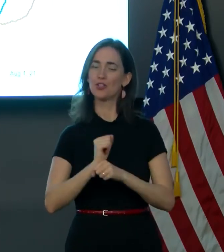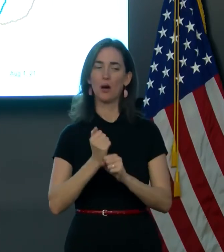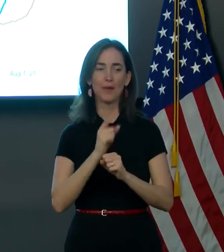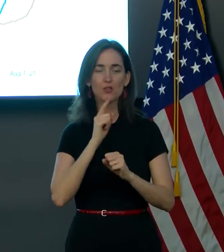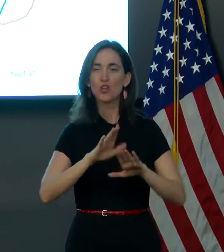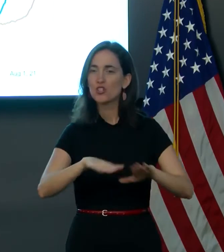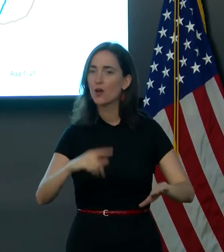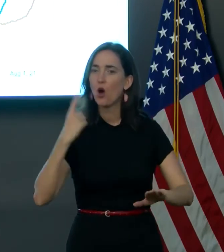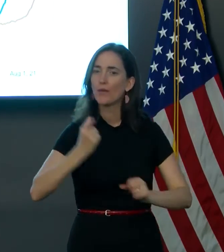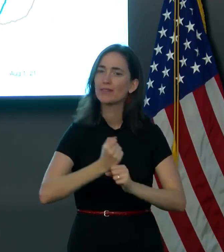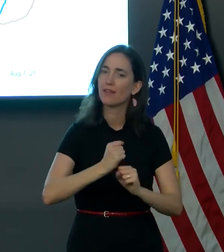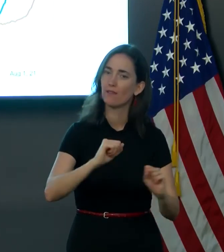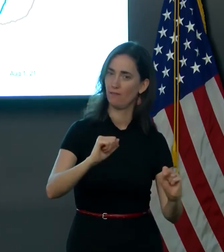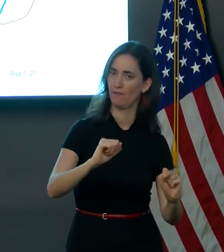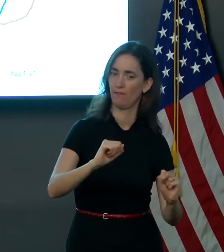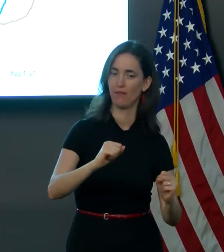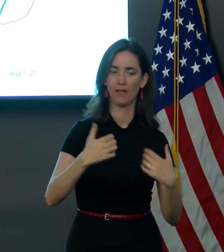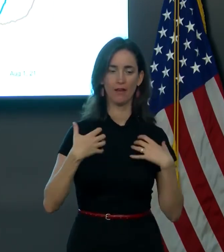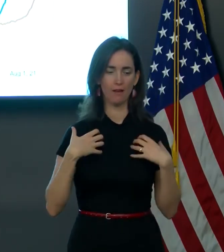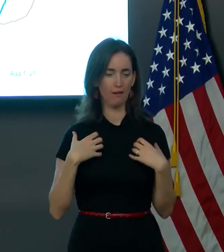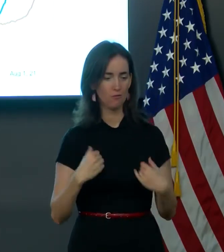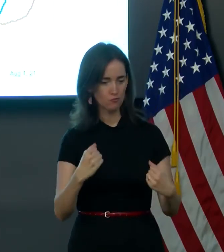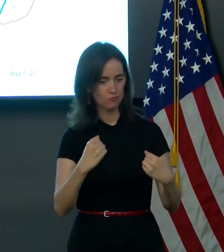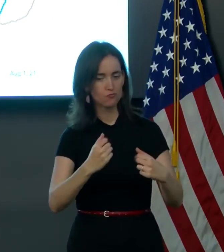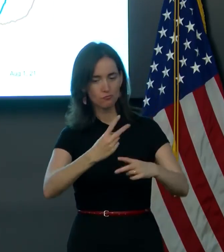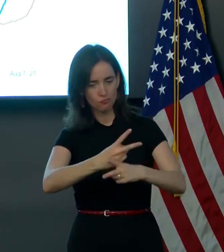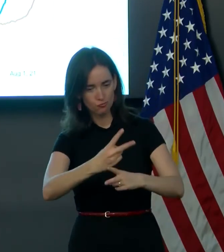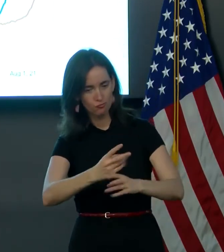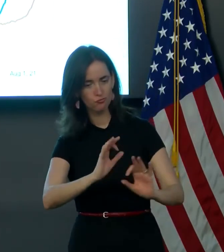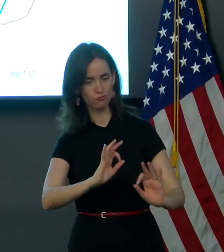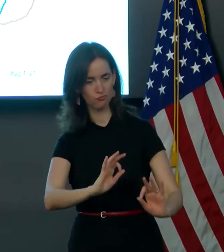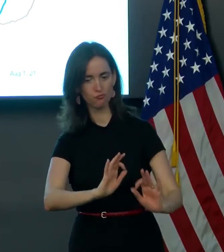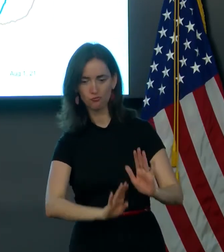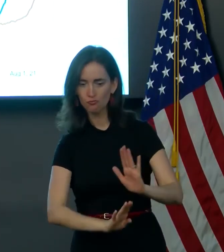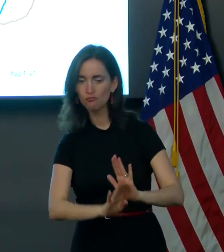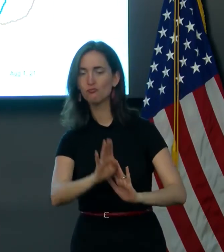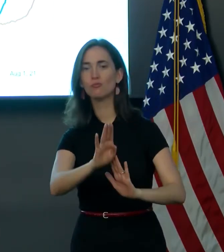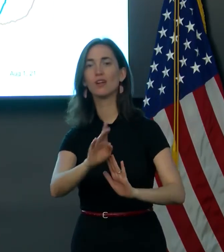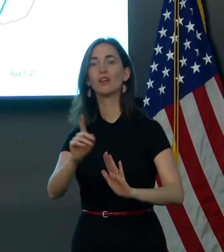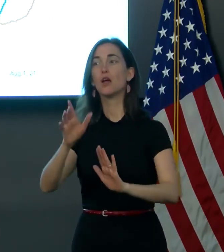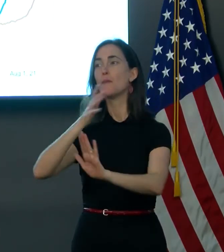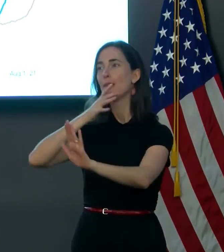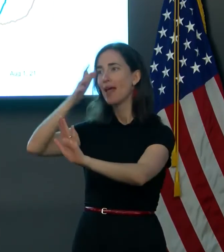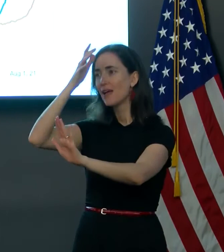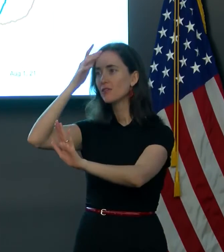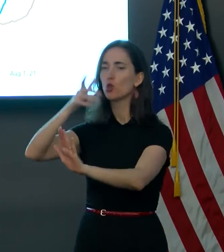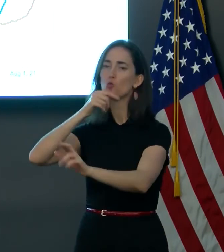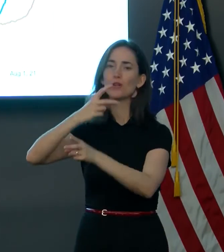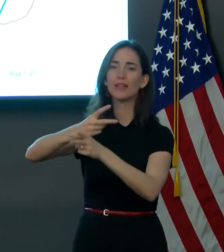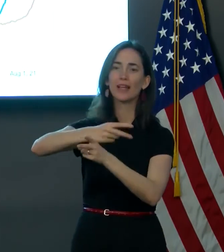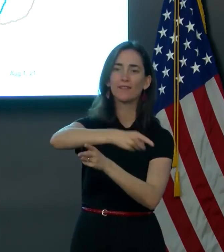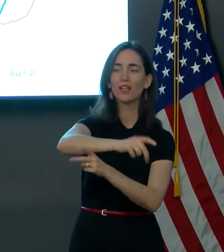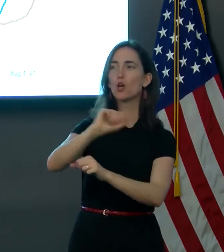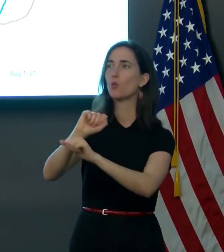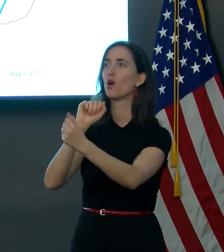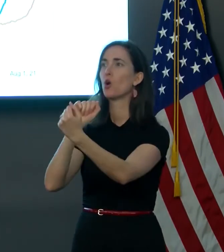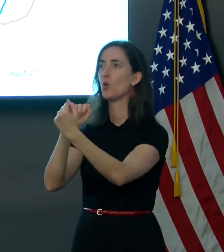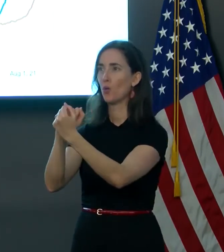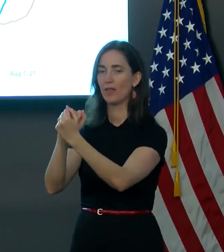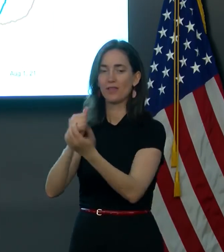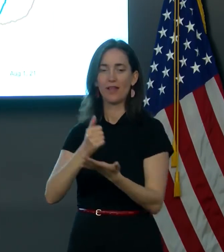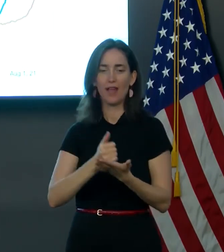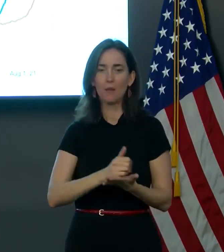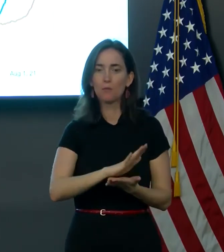safe, that their well-being is taken care of, and that we work with their parent and caregiver to maximize that